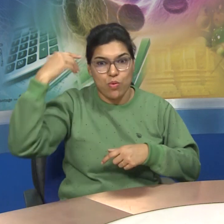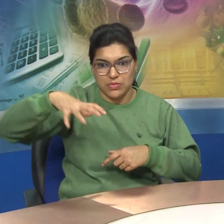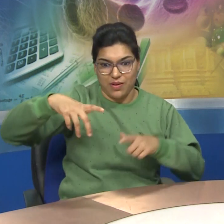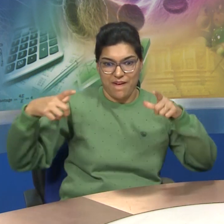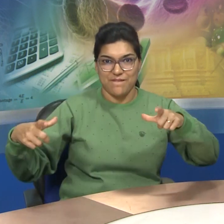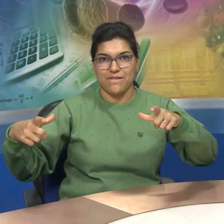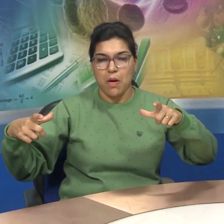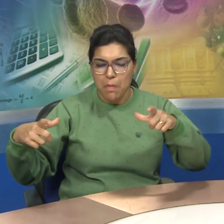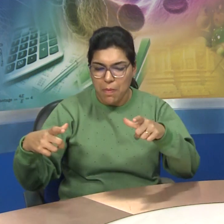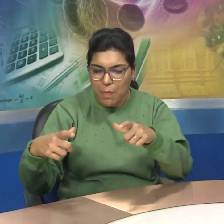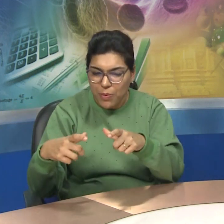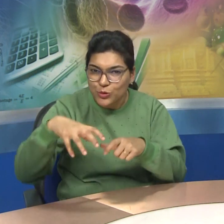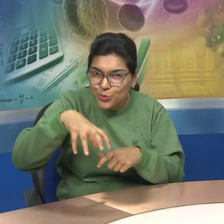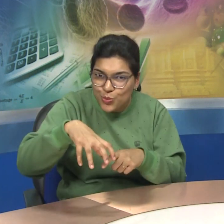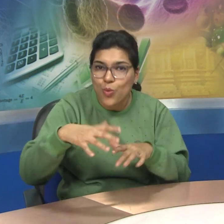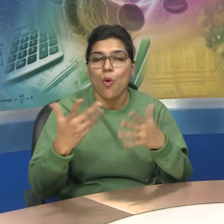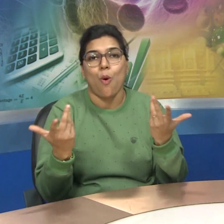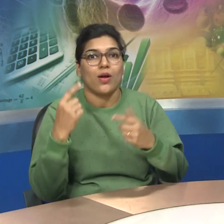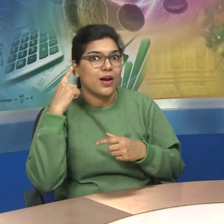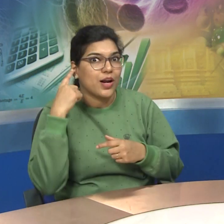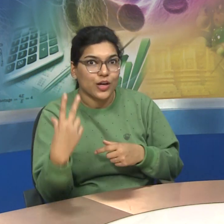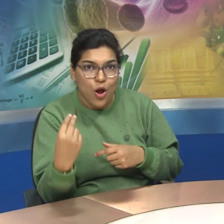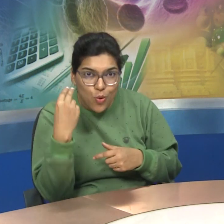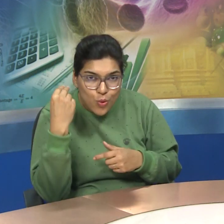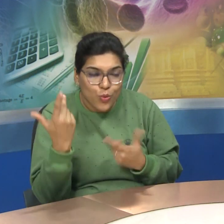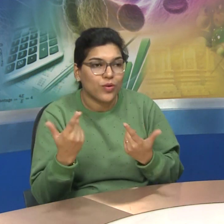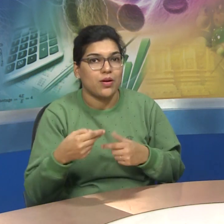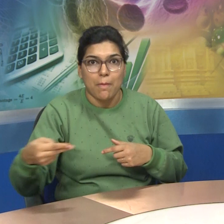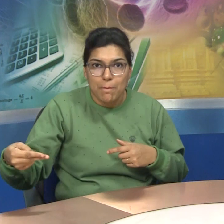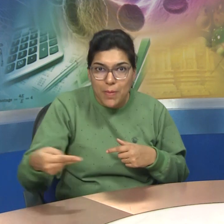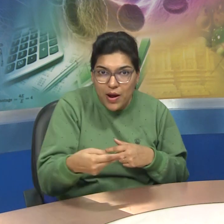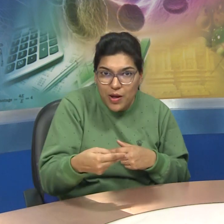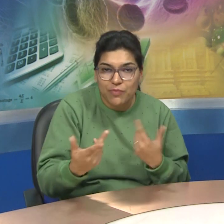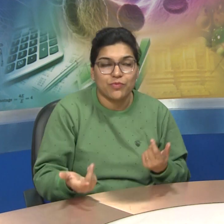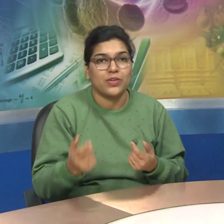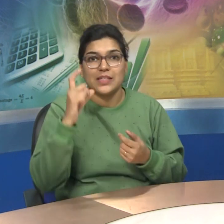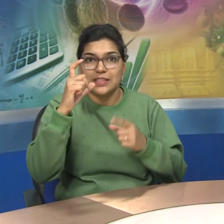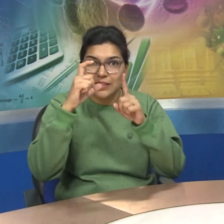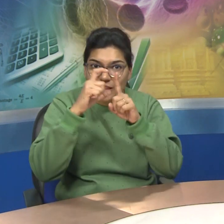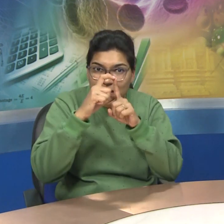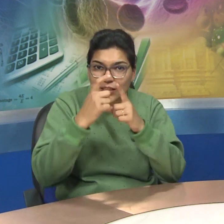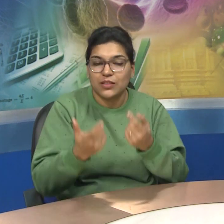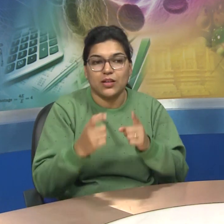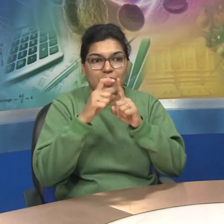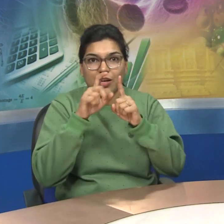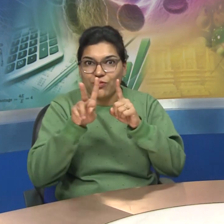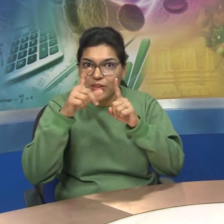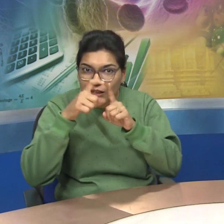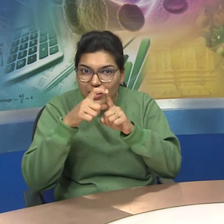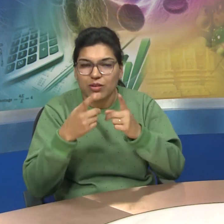We know that earlier the machineries were used to be very big or large in size, but